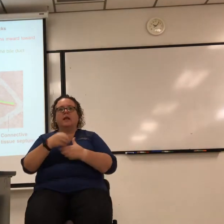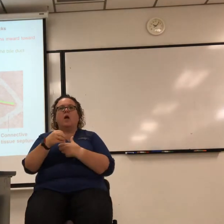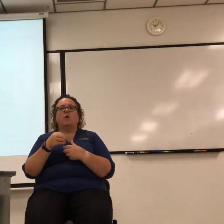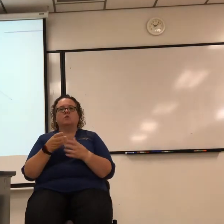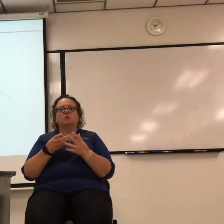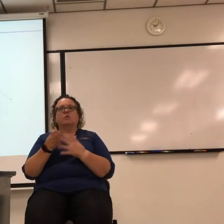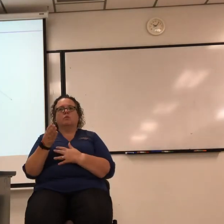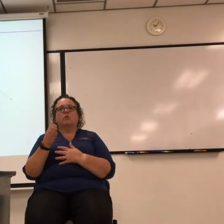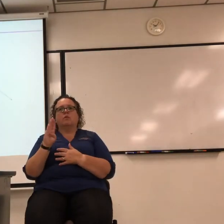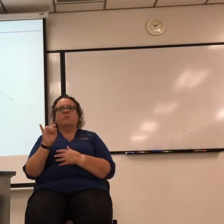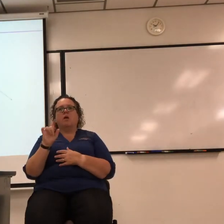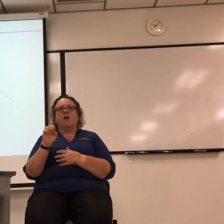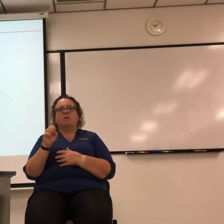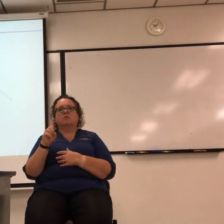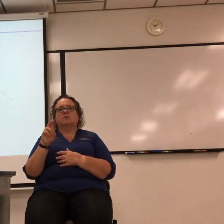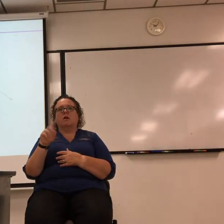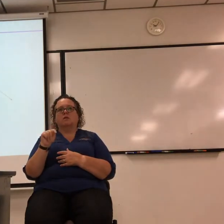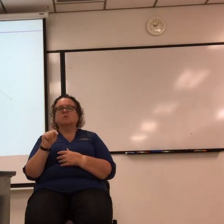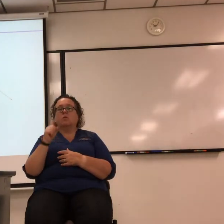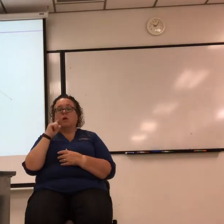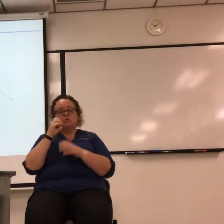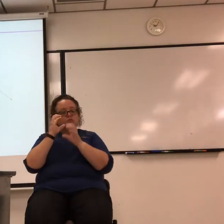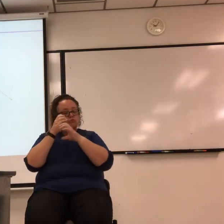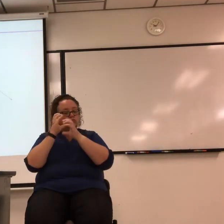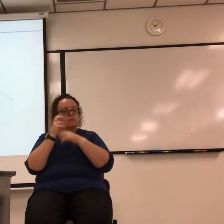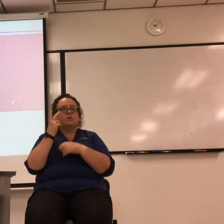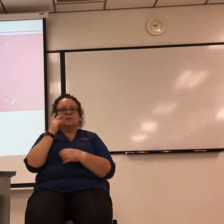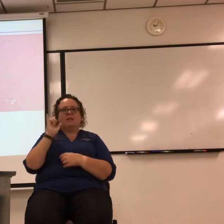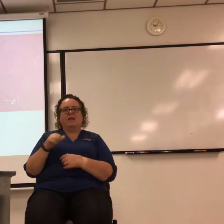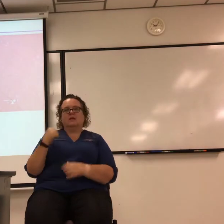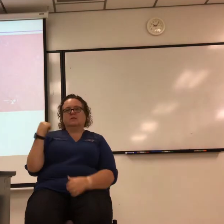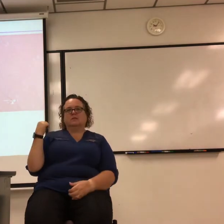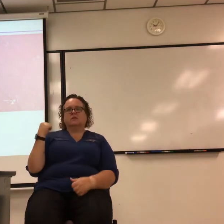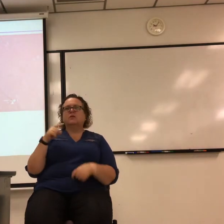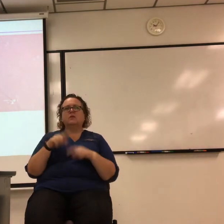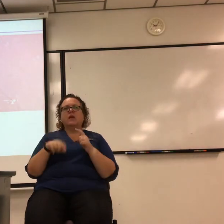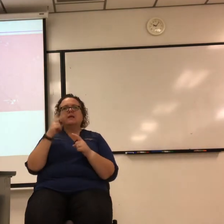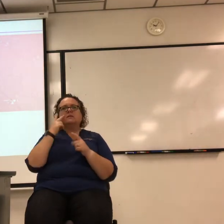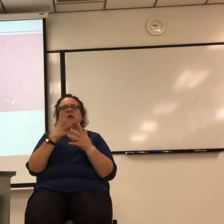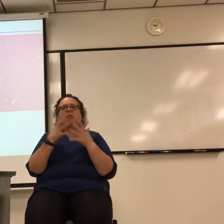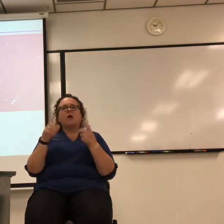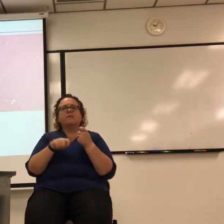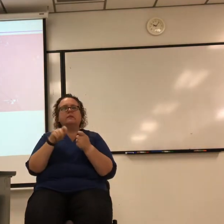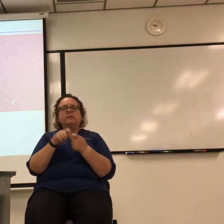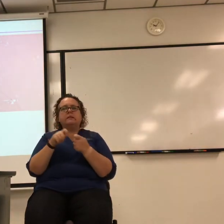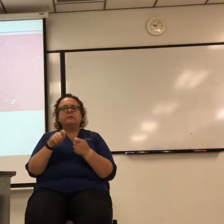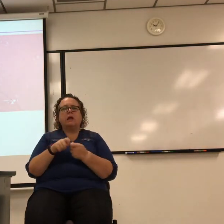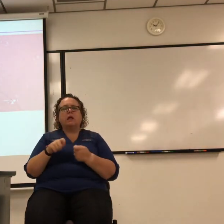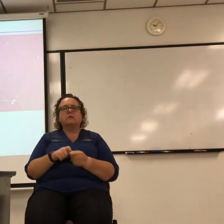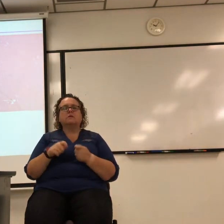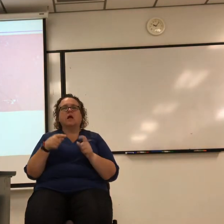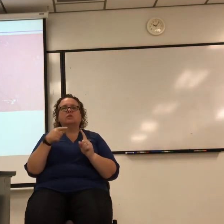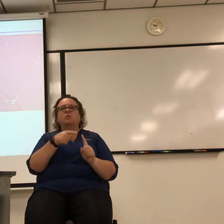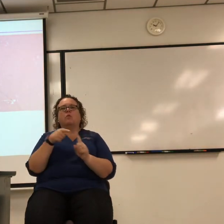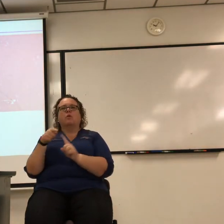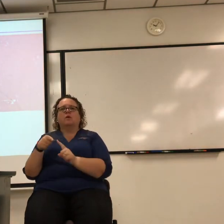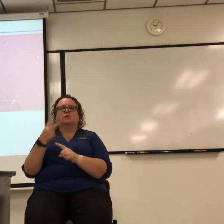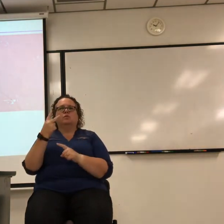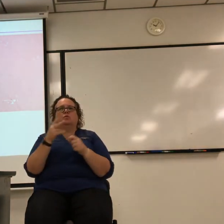look at it under the microscope, it's basically what you see there. You can't see too much details. I just point to the two